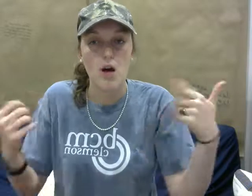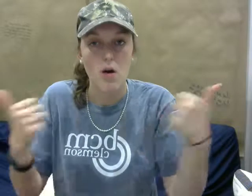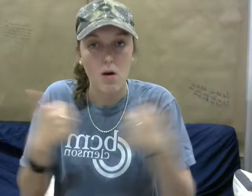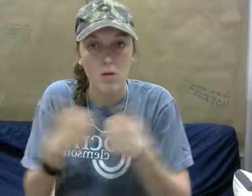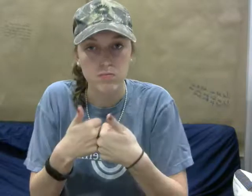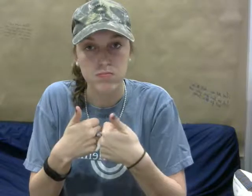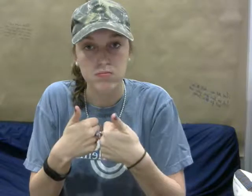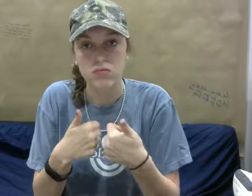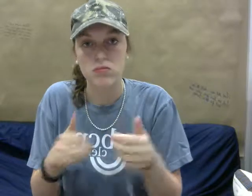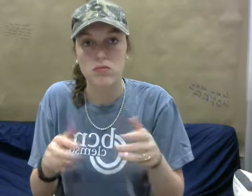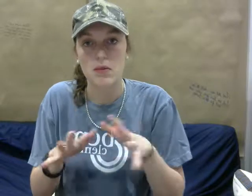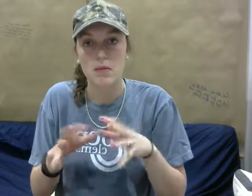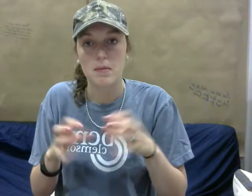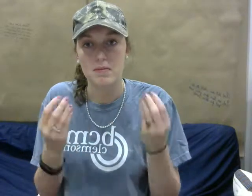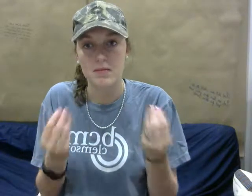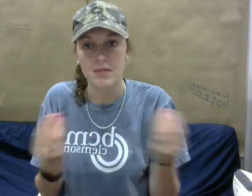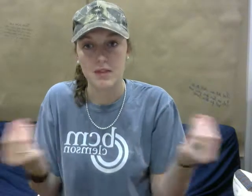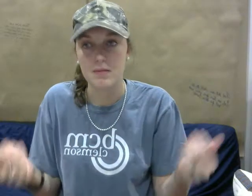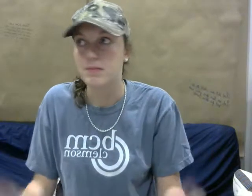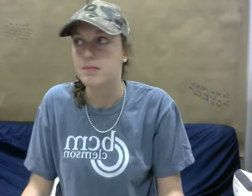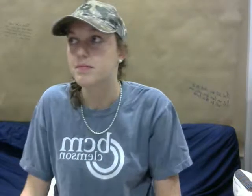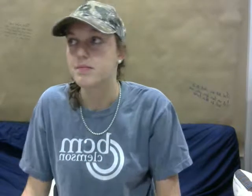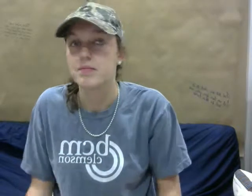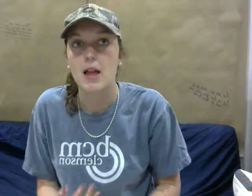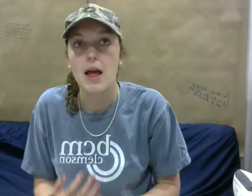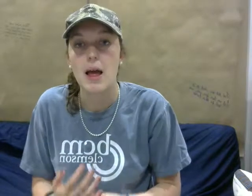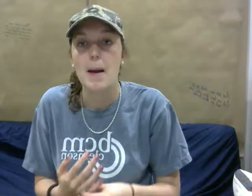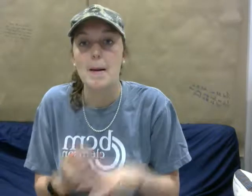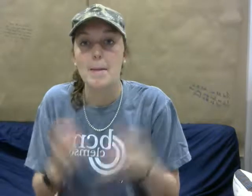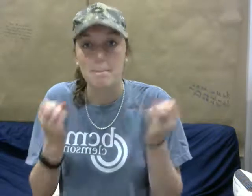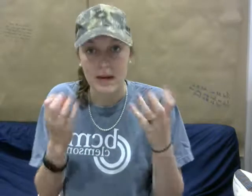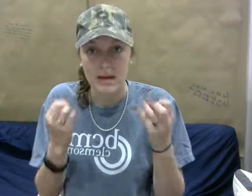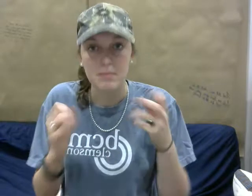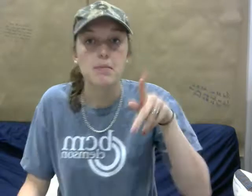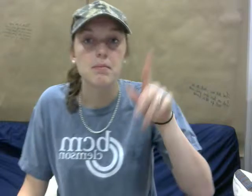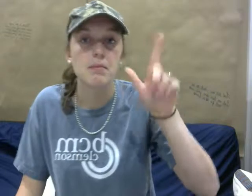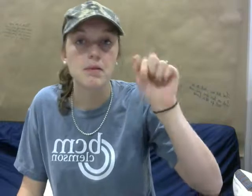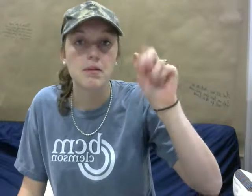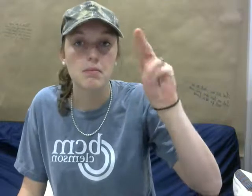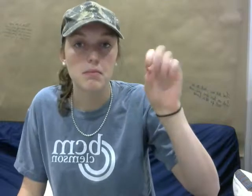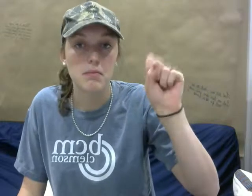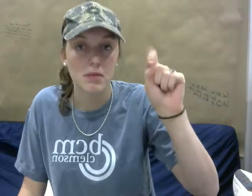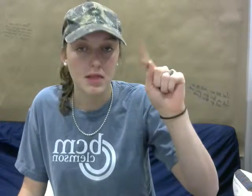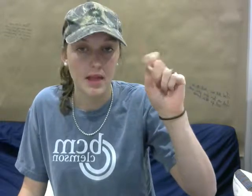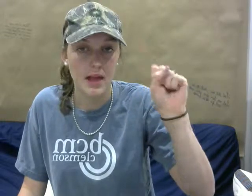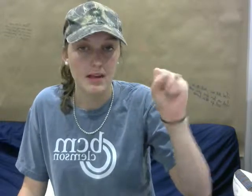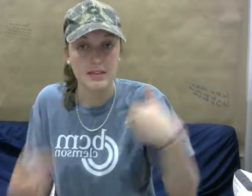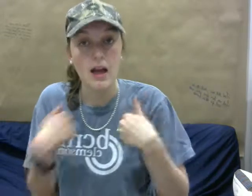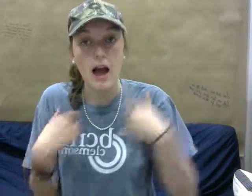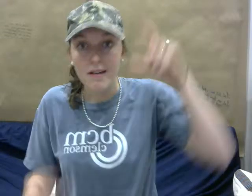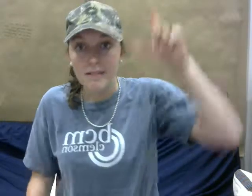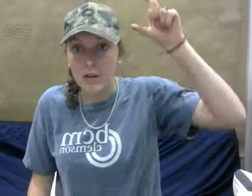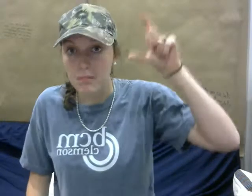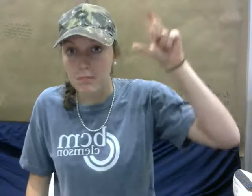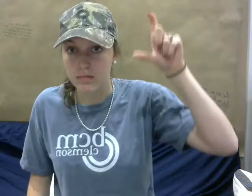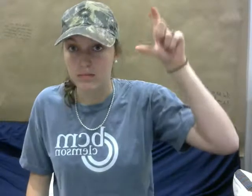interstellar space. Many of the planets have moons orbiting them, and the entire solar system is filled with